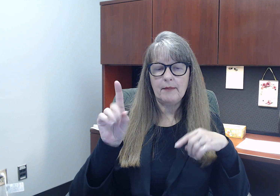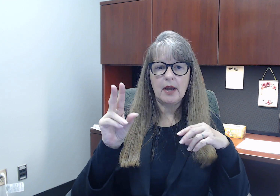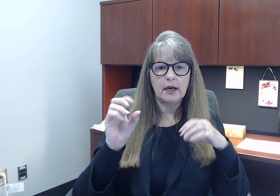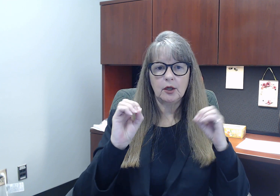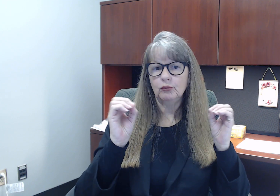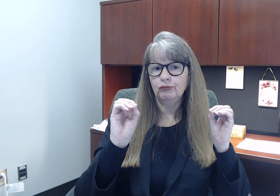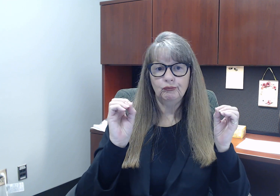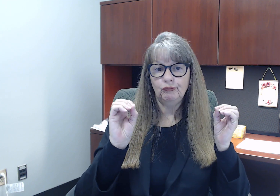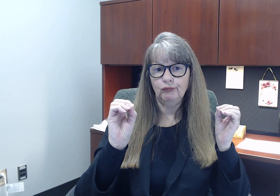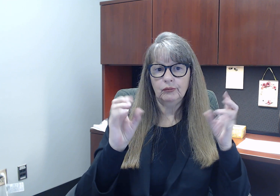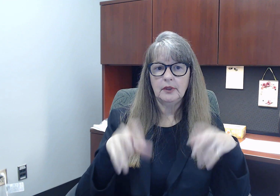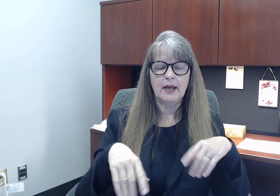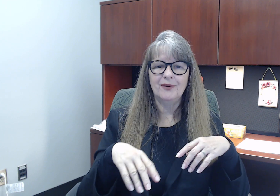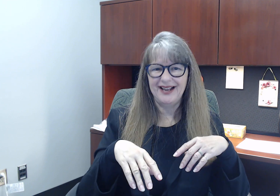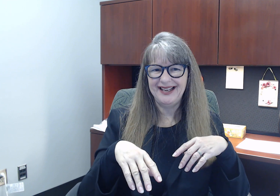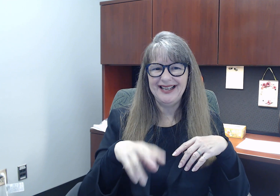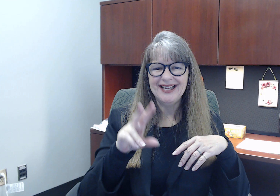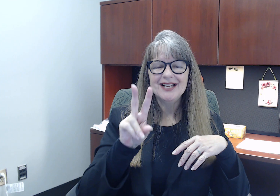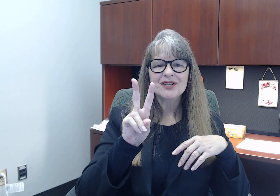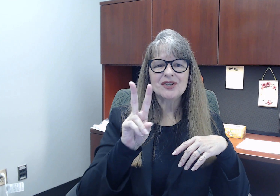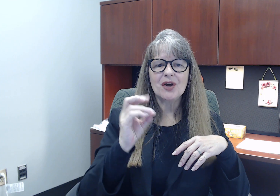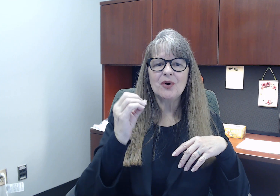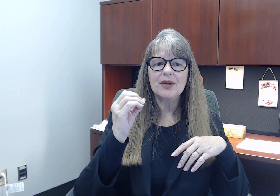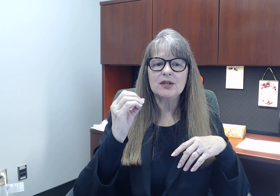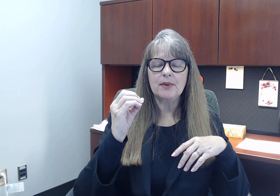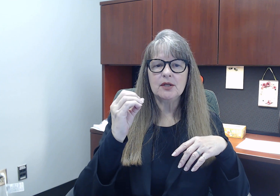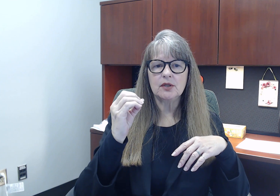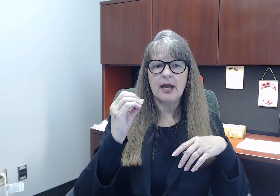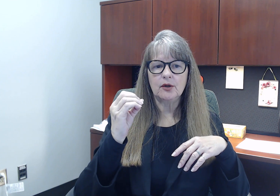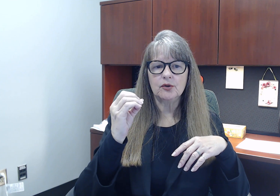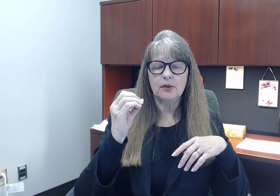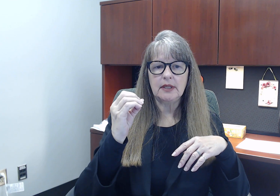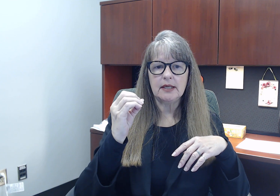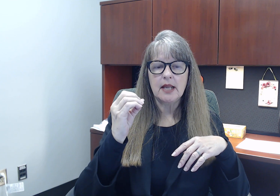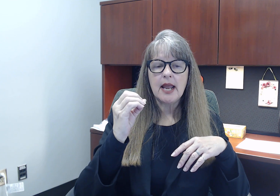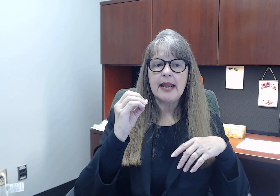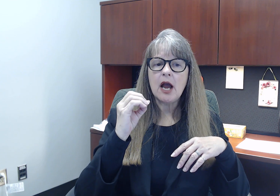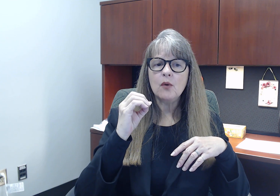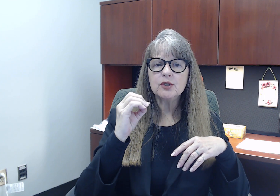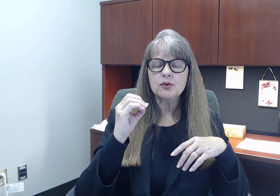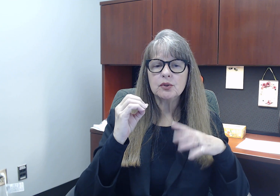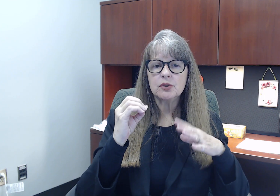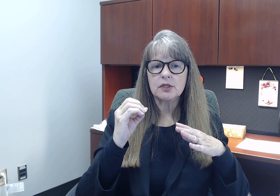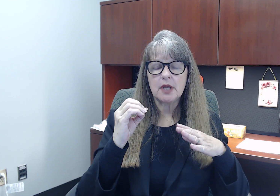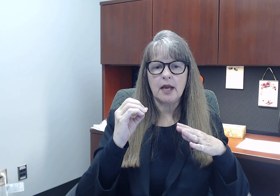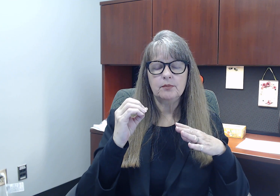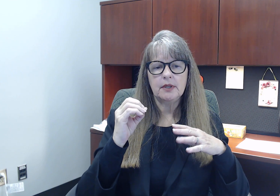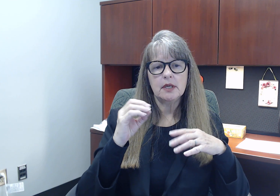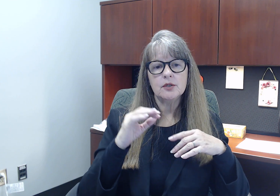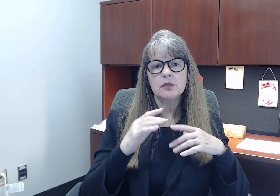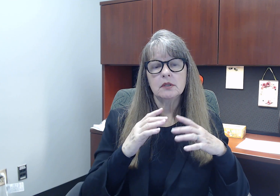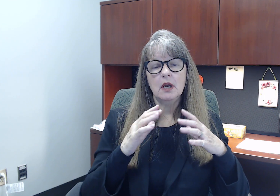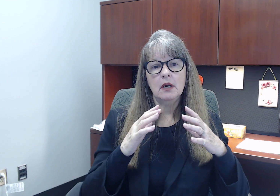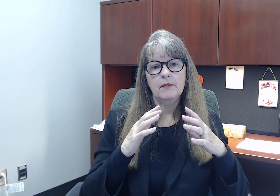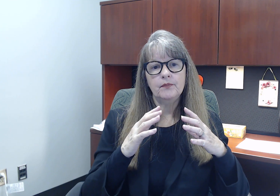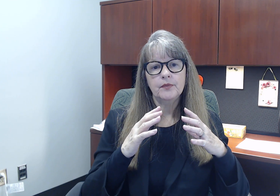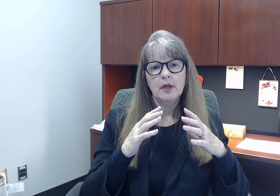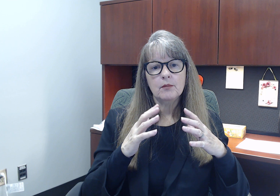not going to go, yeah, right? So it depends on how you're doing that. And I always do it to the side because